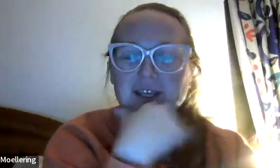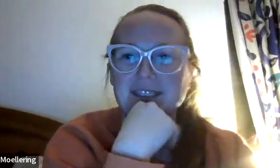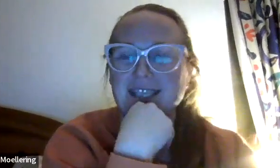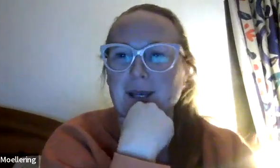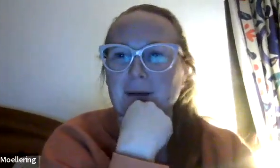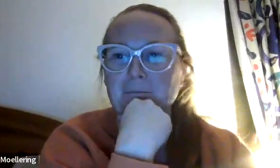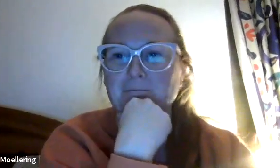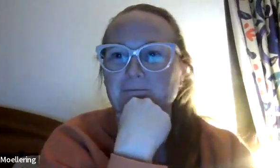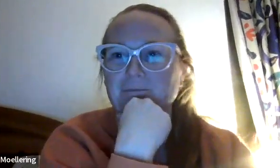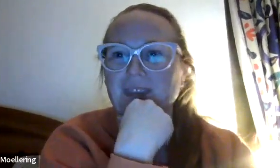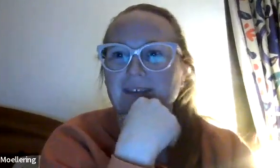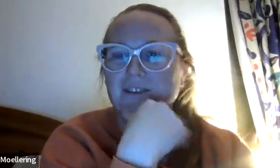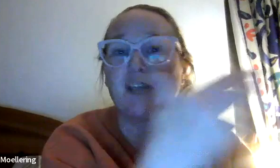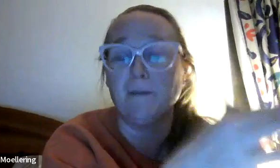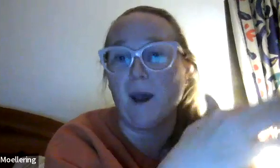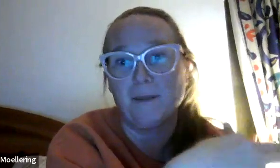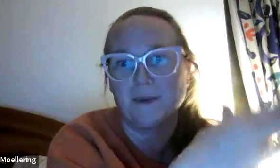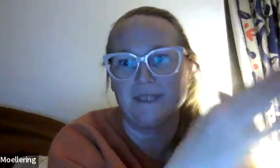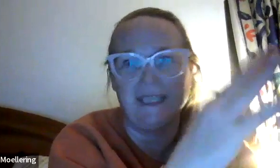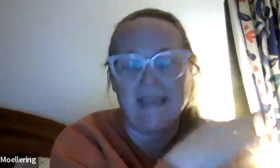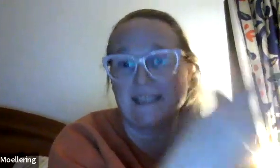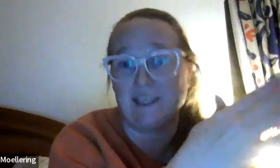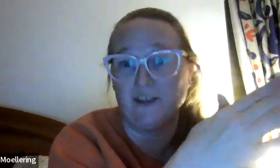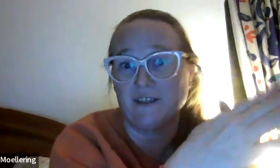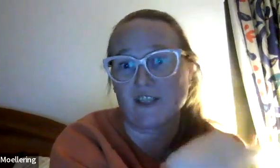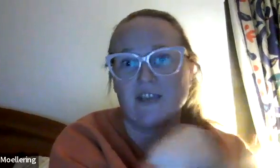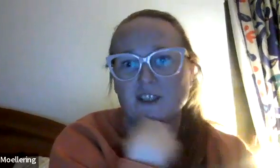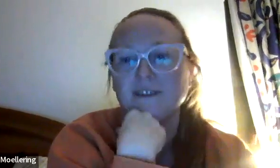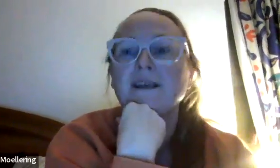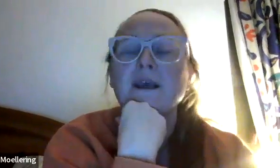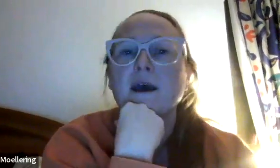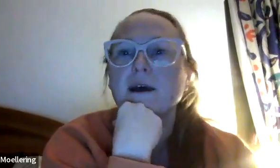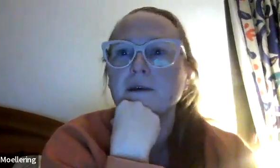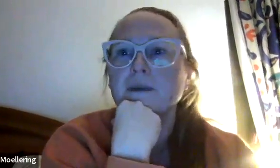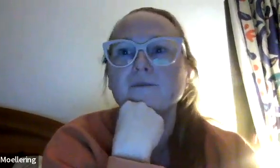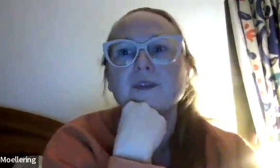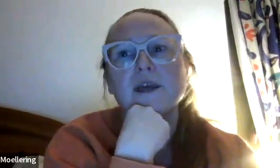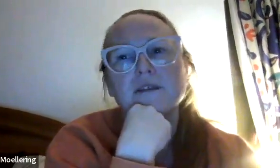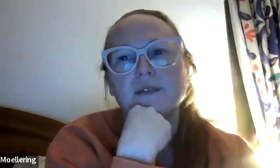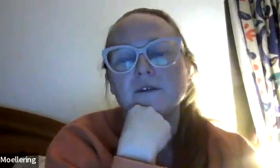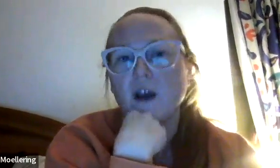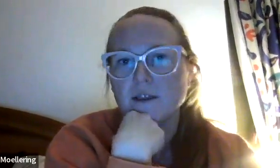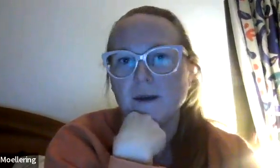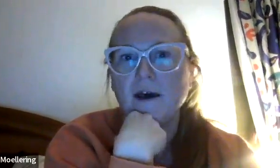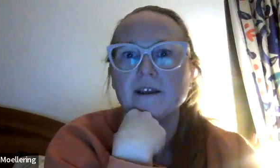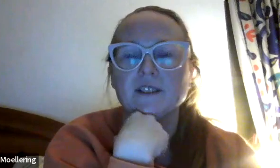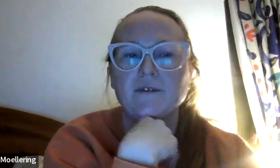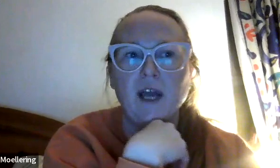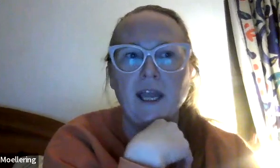just come up in that series or session. And the other thing we've talked about and just have